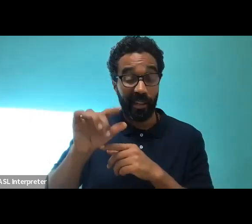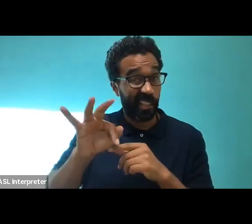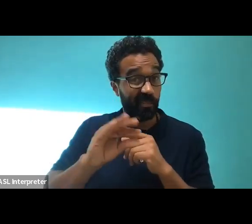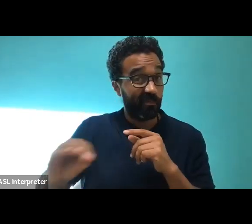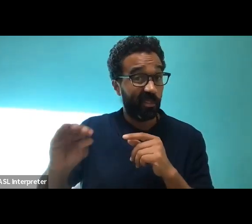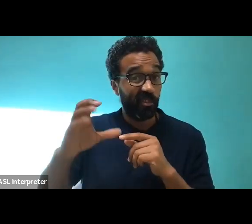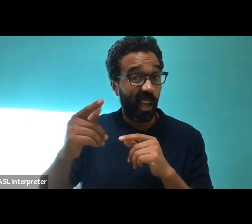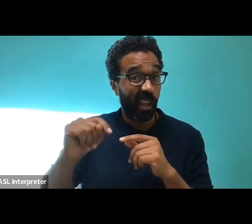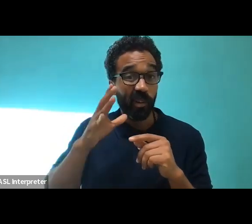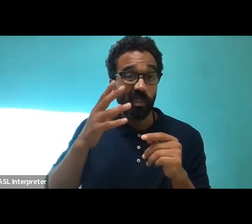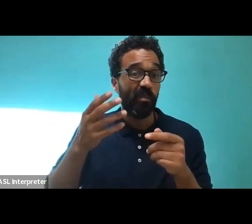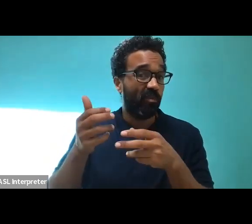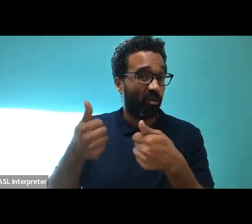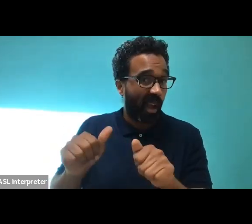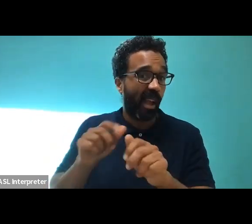well.